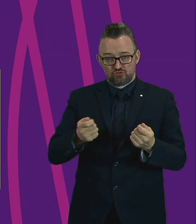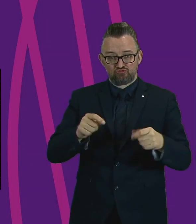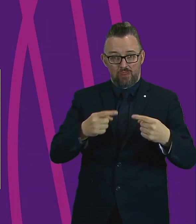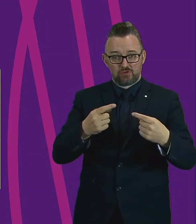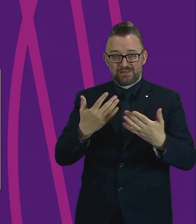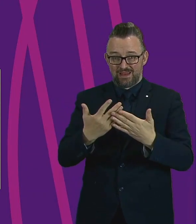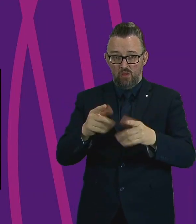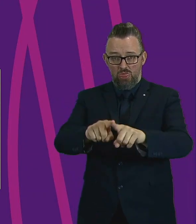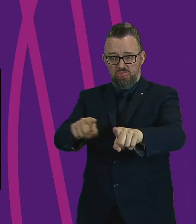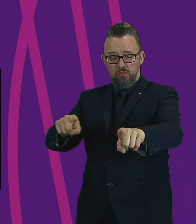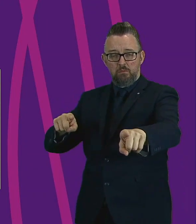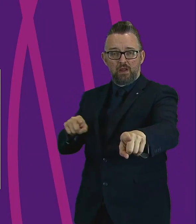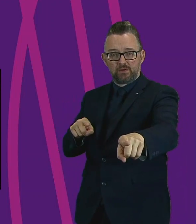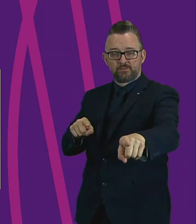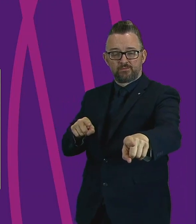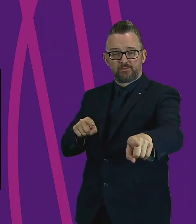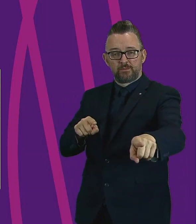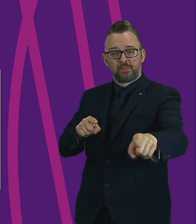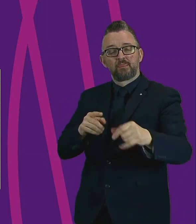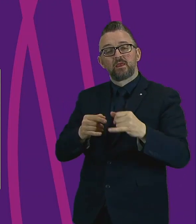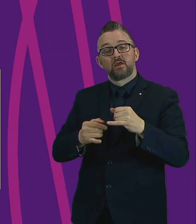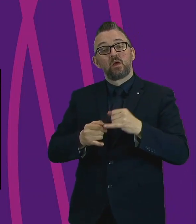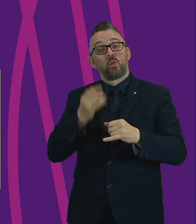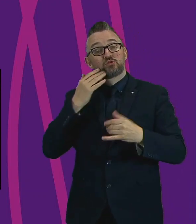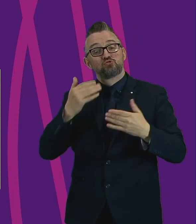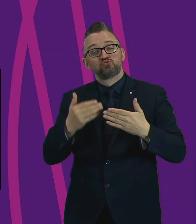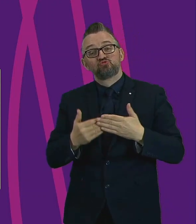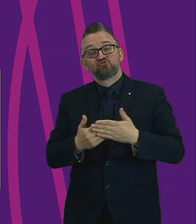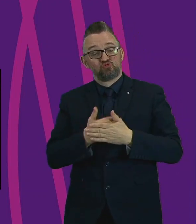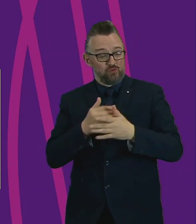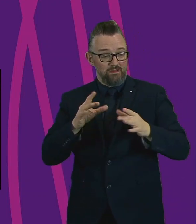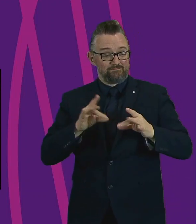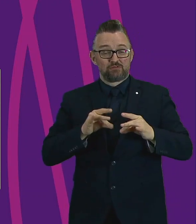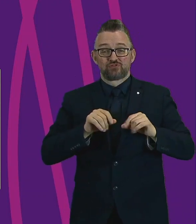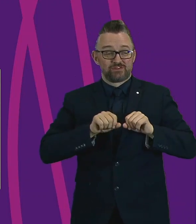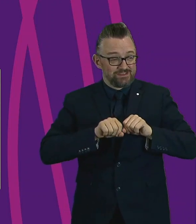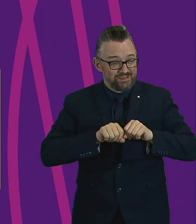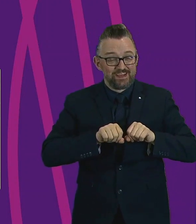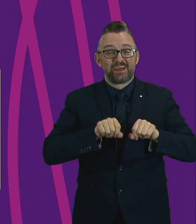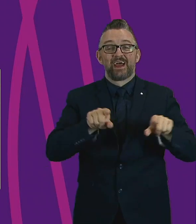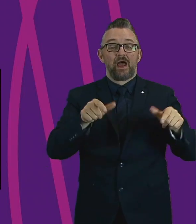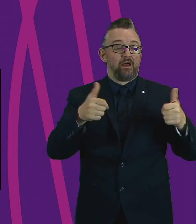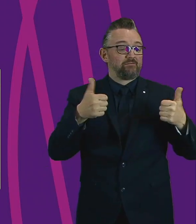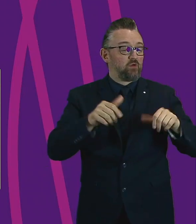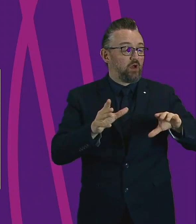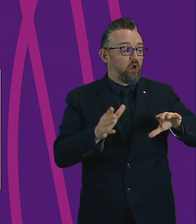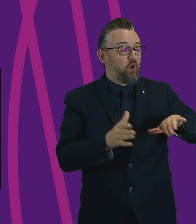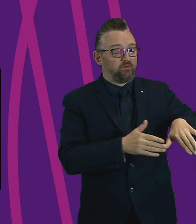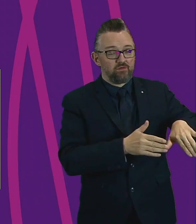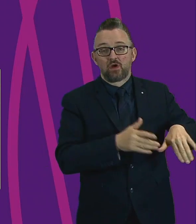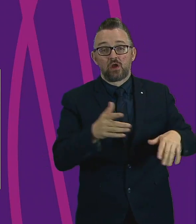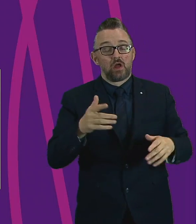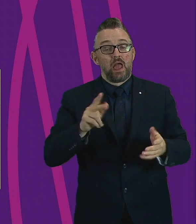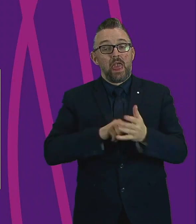challenges. Even when the last new cases have passed, change within our NHS will be more urgent and more vital than